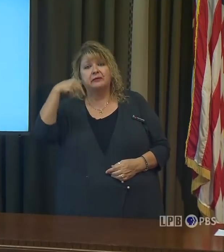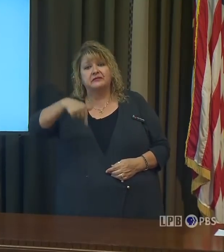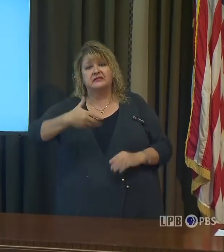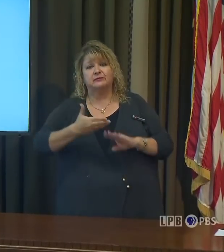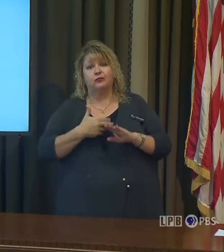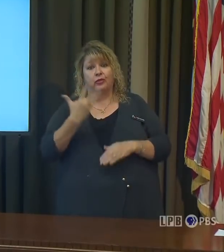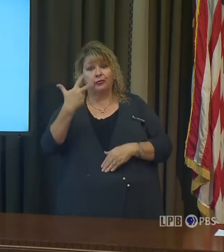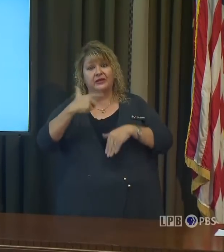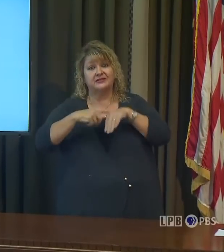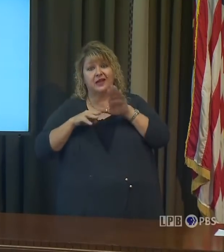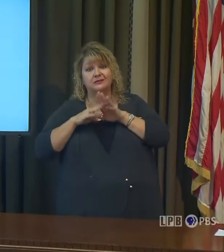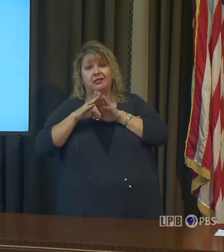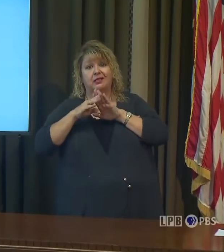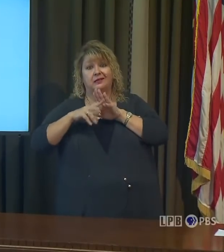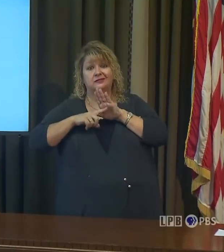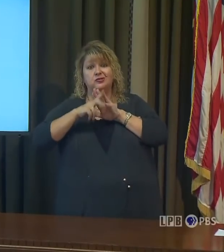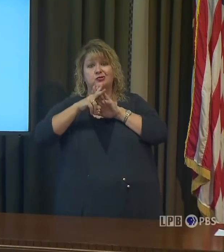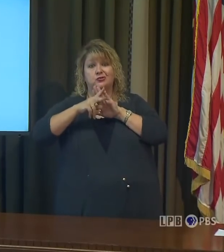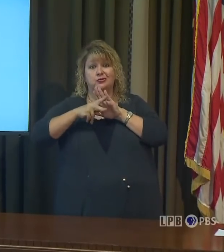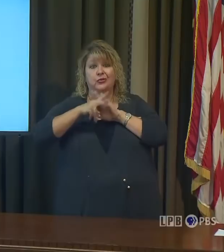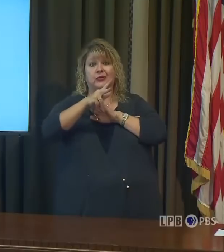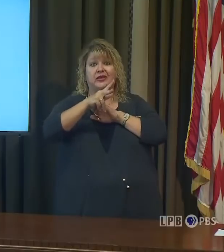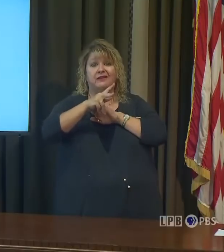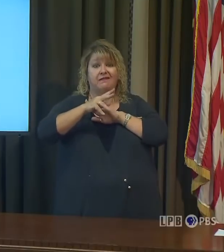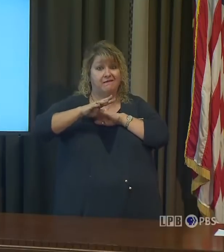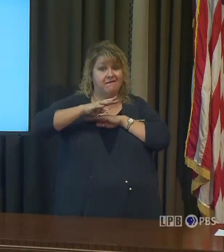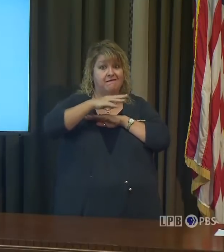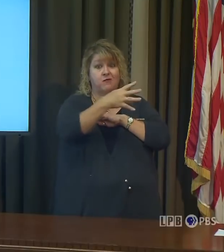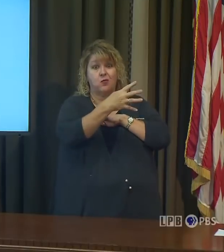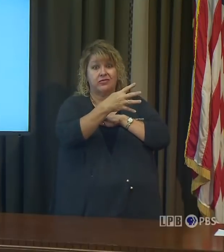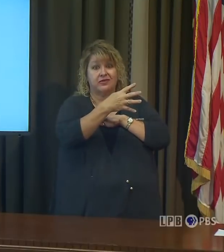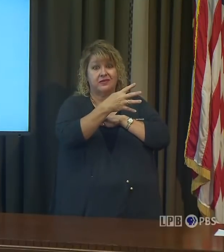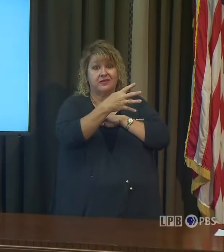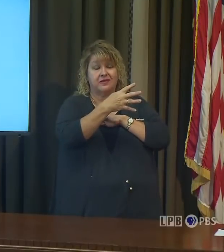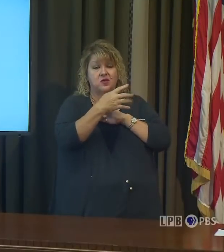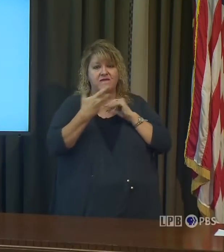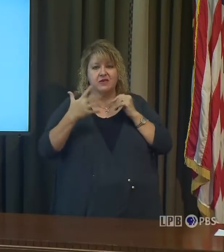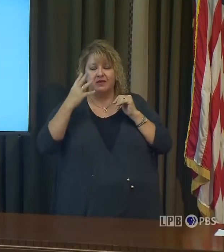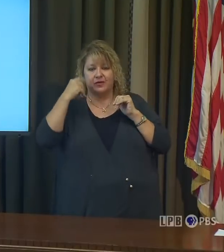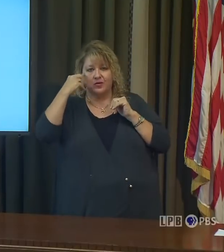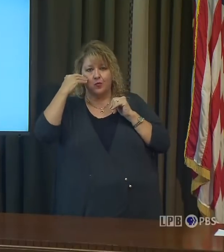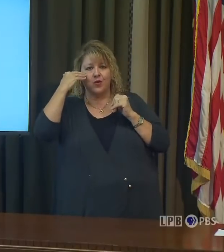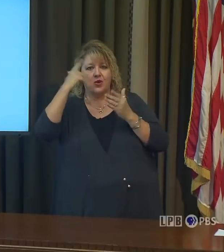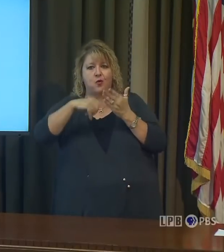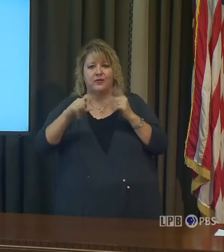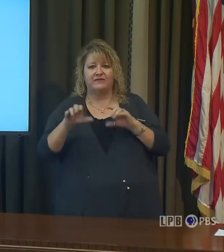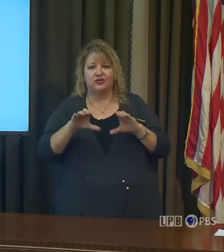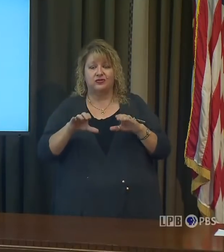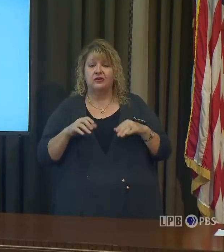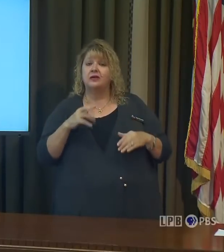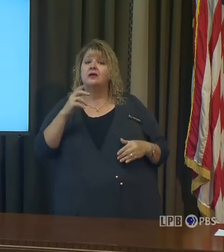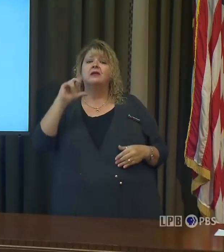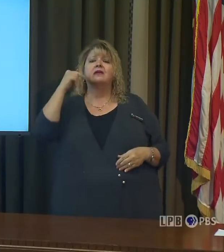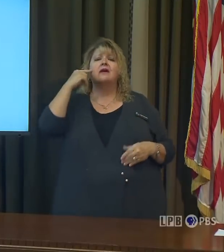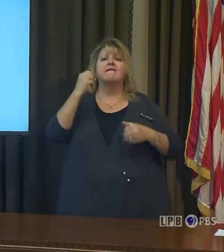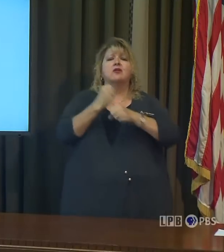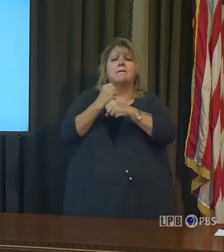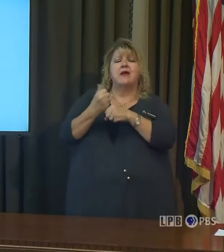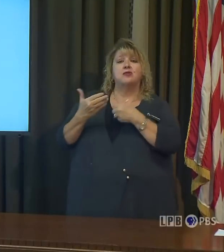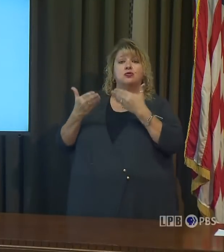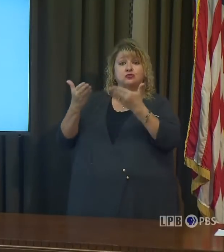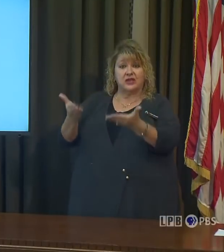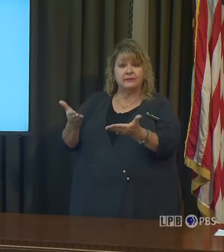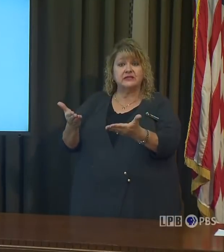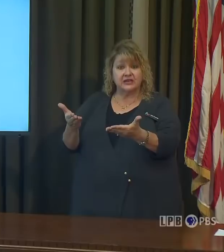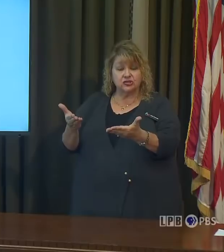been here 3 times before, actually. And so we know exactly what we have to do. The recommendations that the governor made will